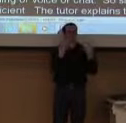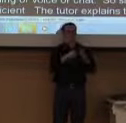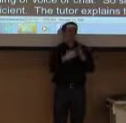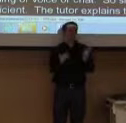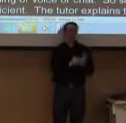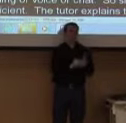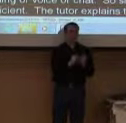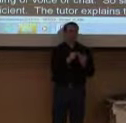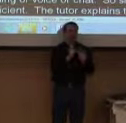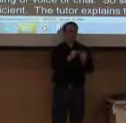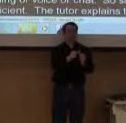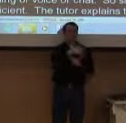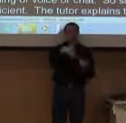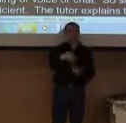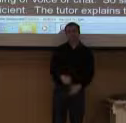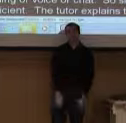Hangout.